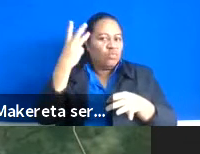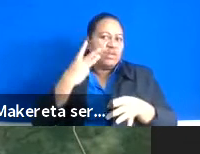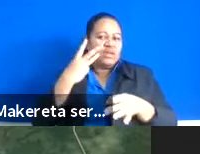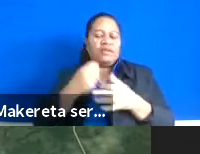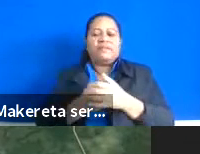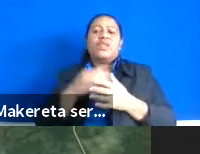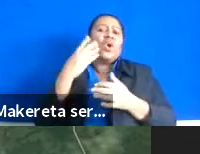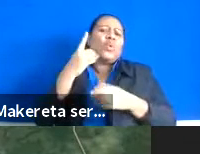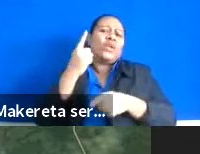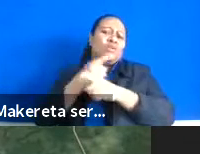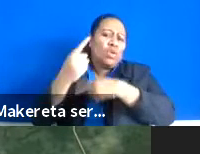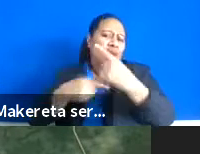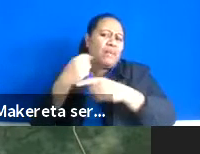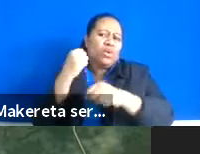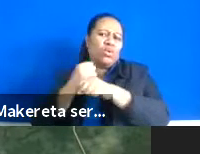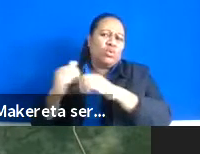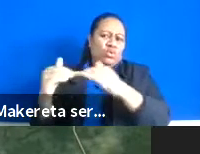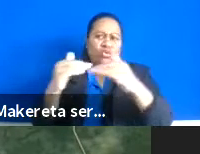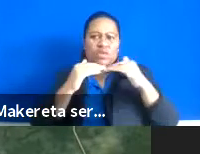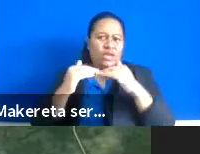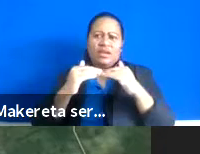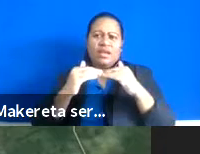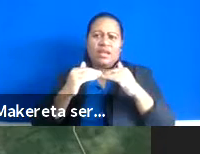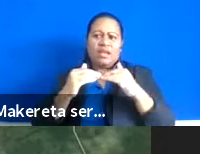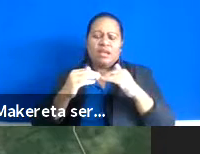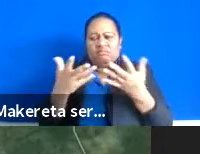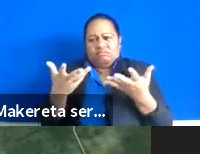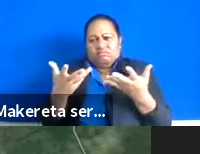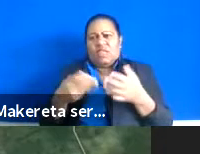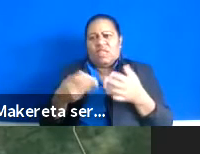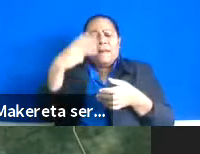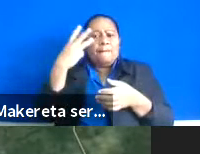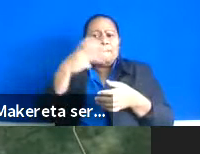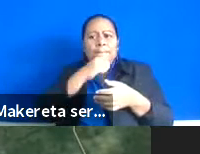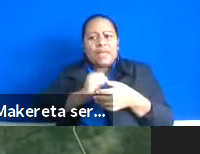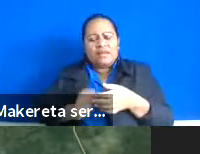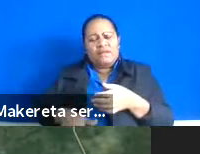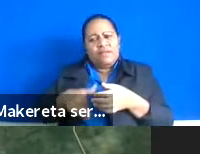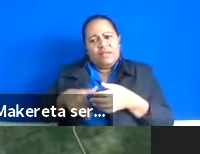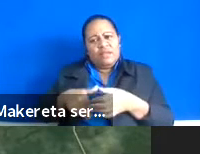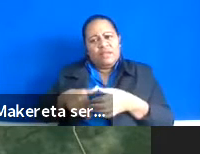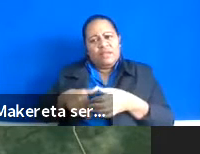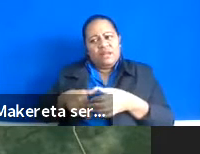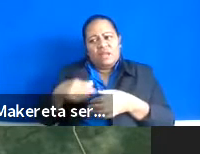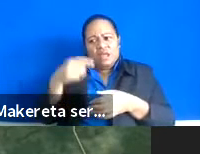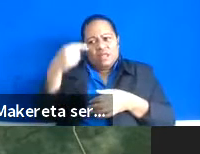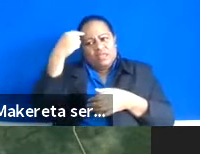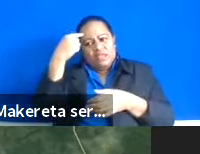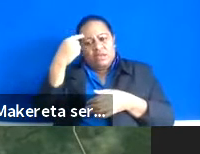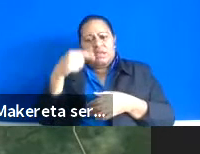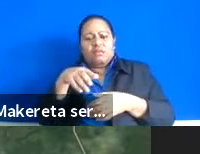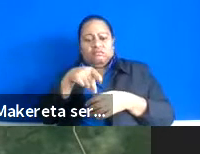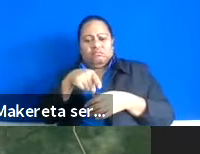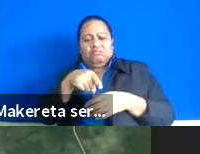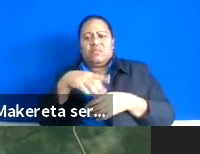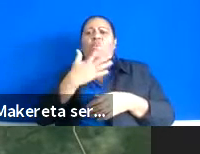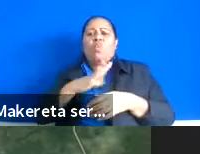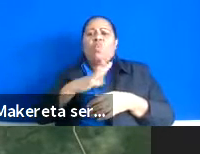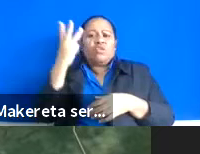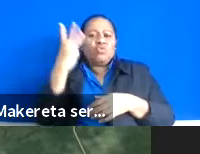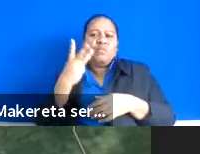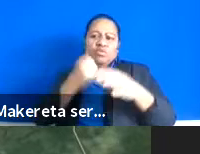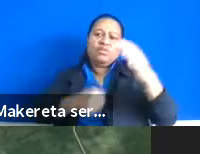equality, our men felt that we're trying to make the women go higher than the men, or everything is about empowering